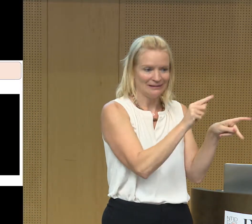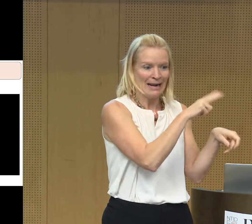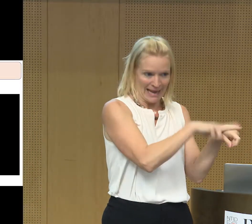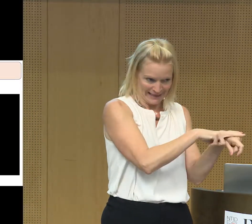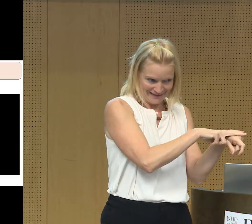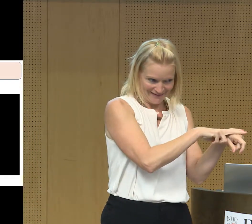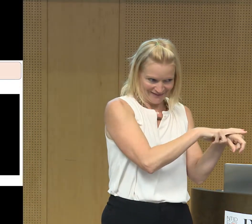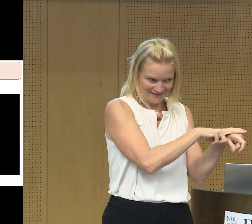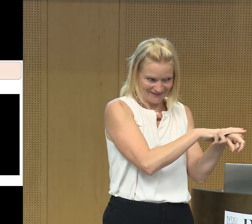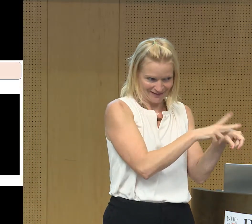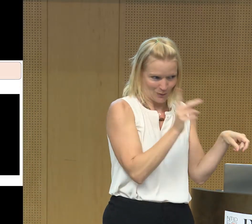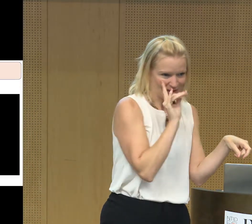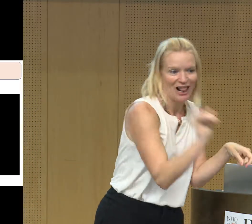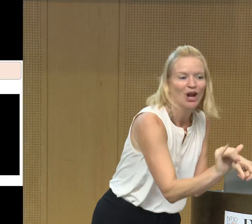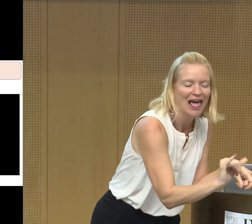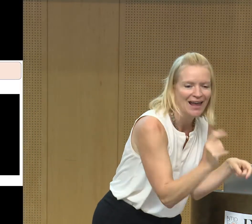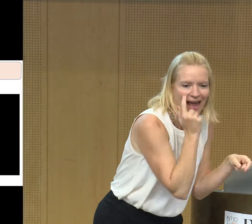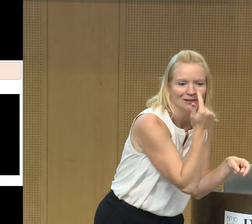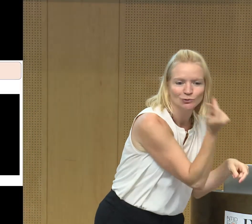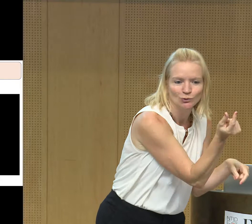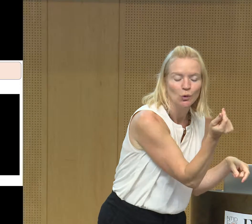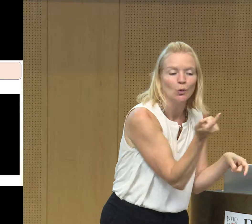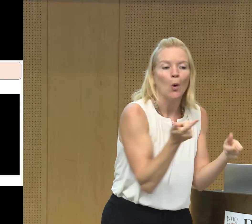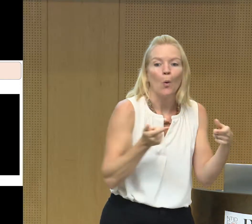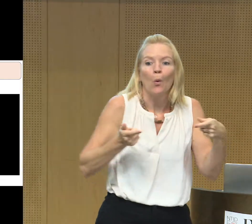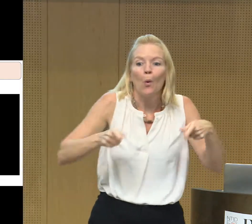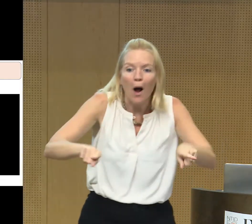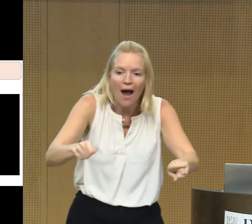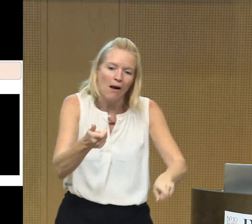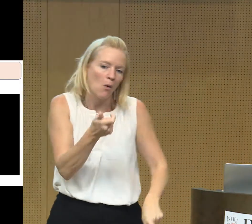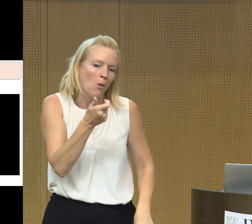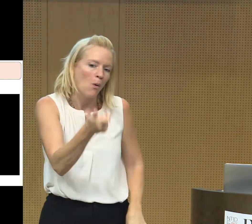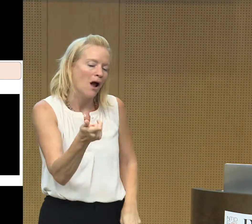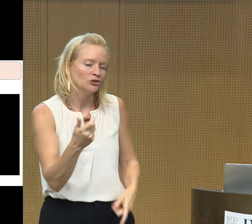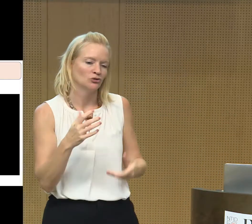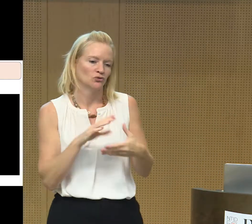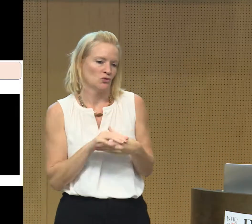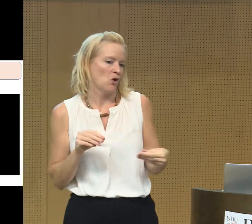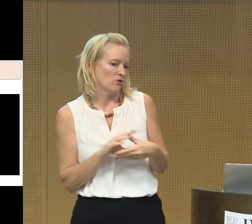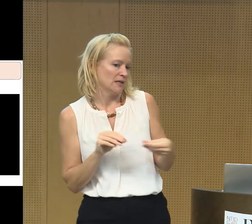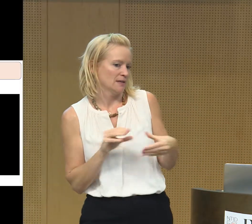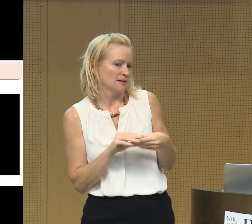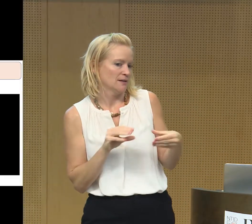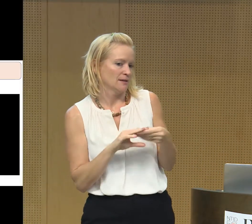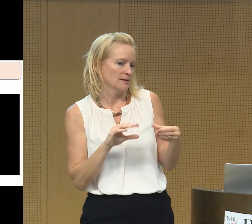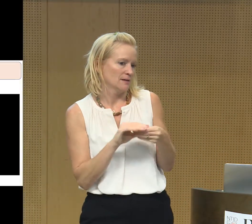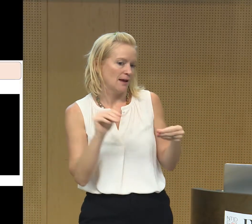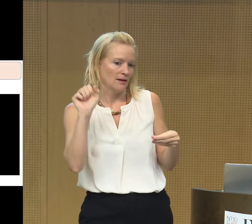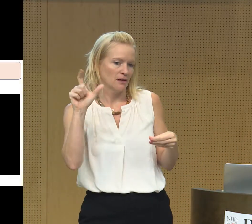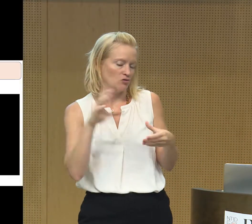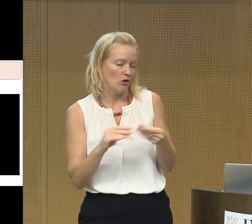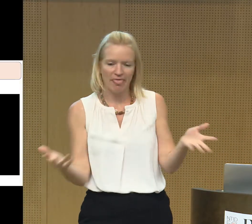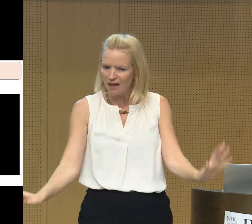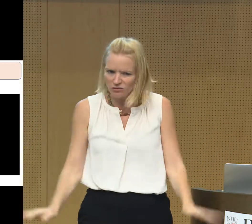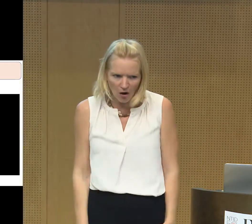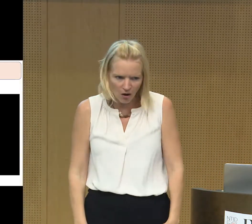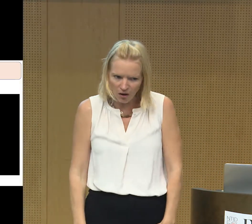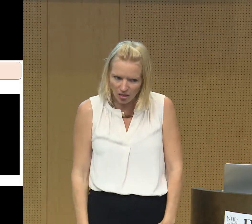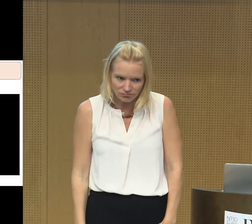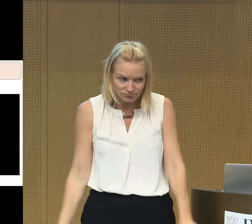native signers, comparing what their eyes do while they're watching an ASL story. And that's